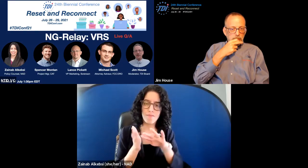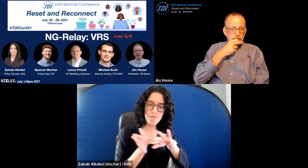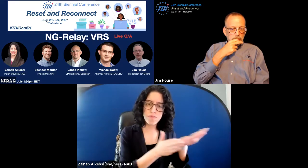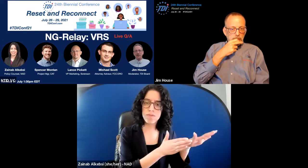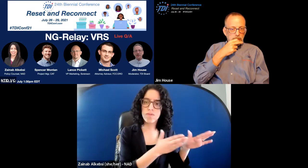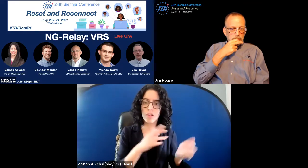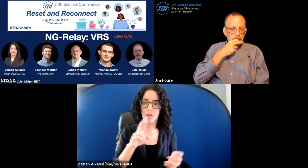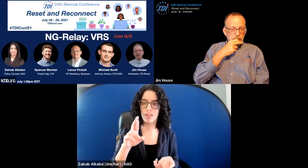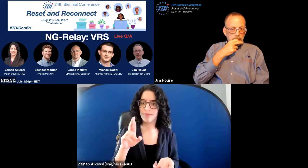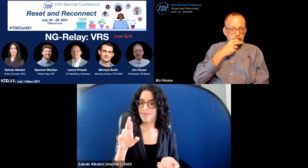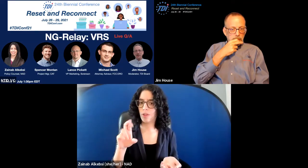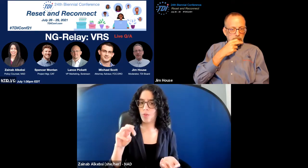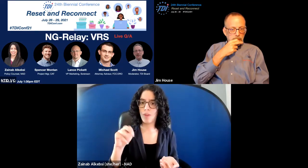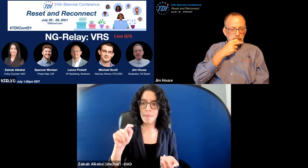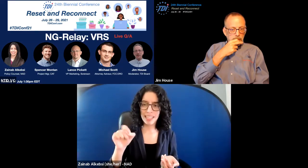do we